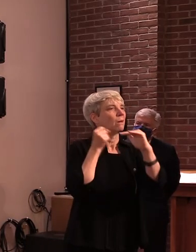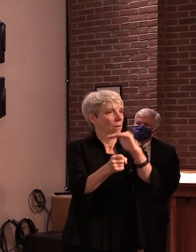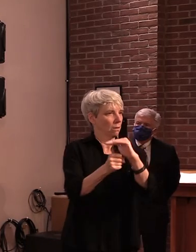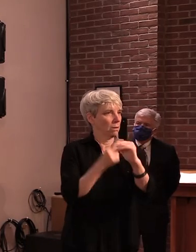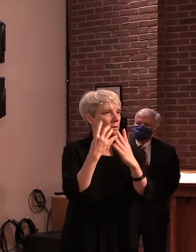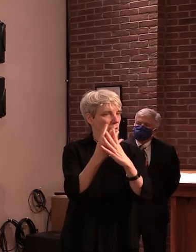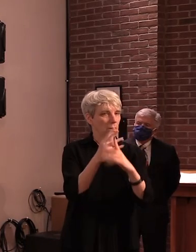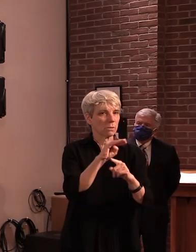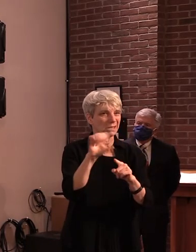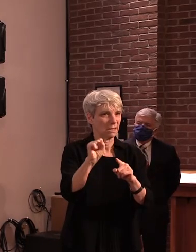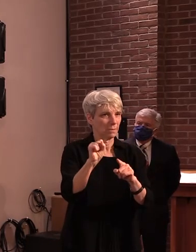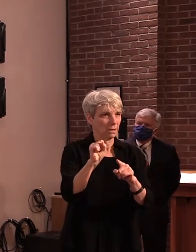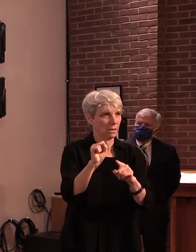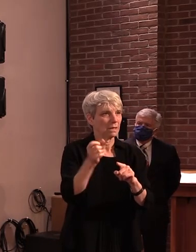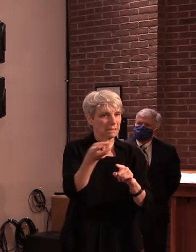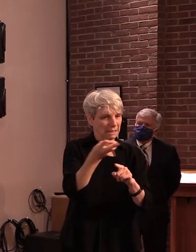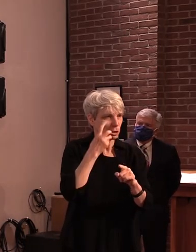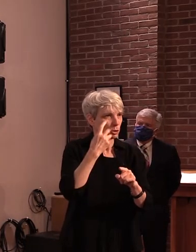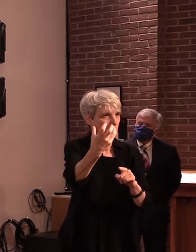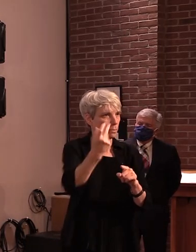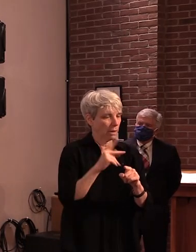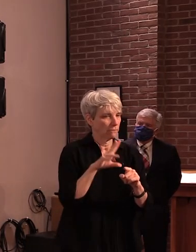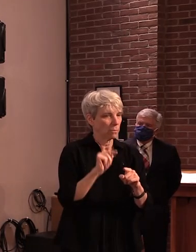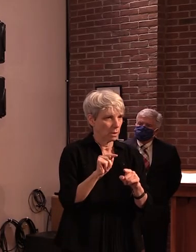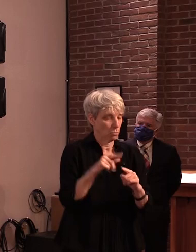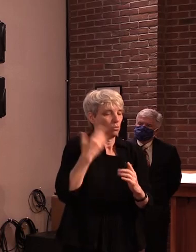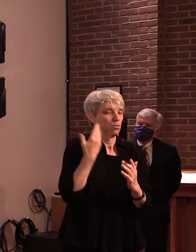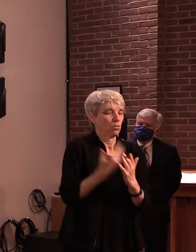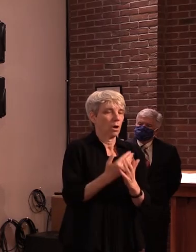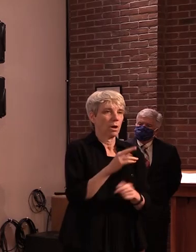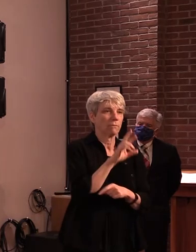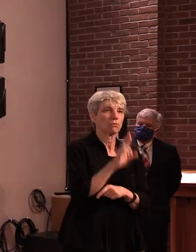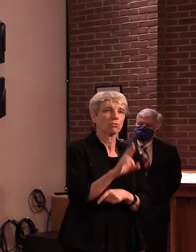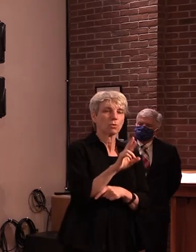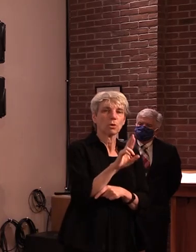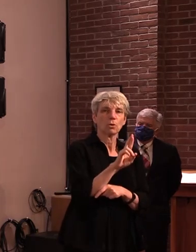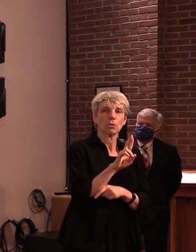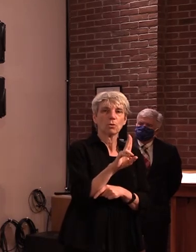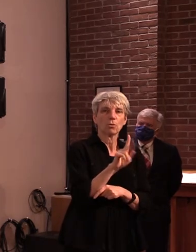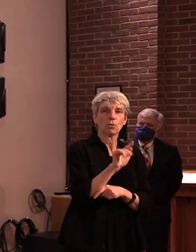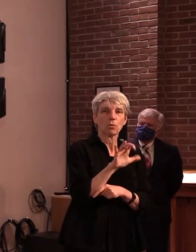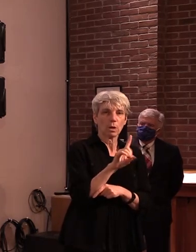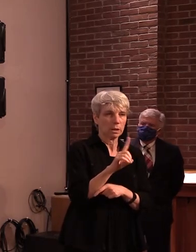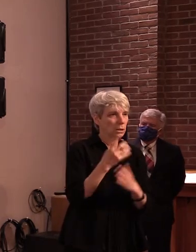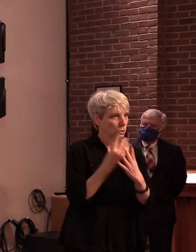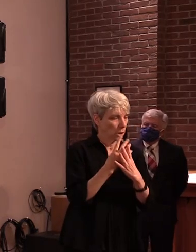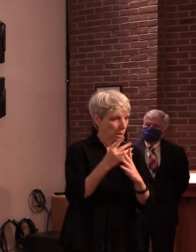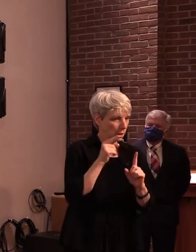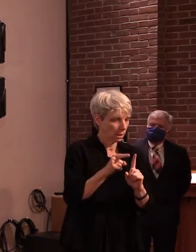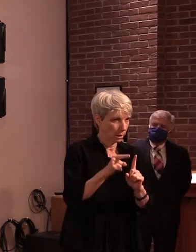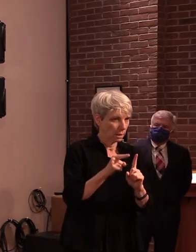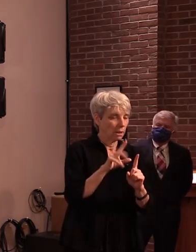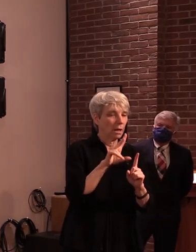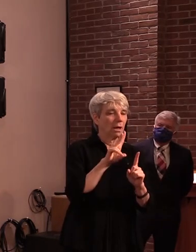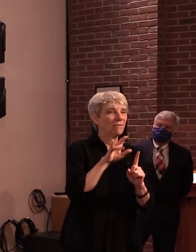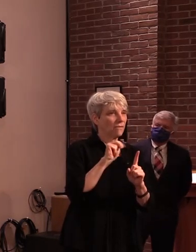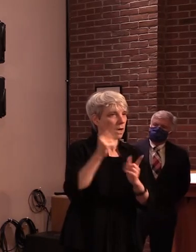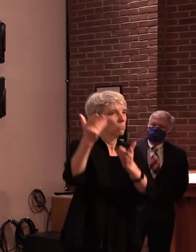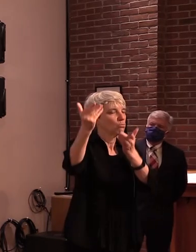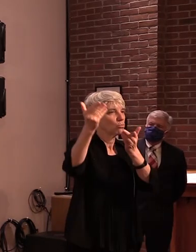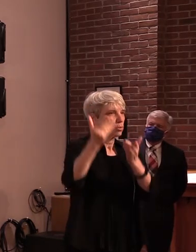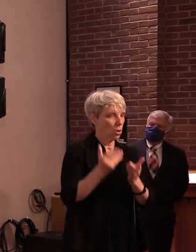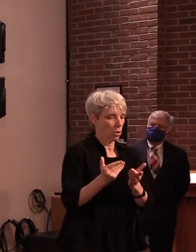6 individuals arrived at Marble Valley Regional Correctional Facility in Rutland by van transport on Tuesday,